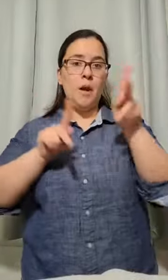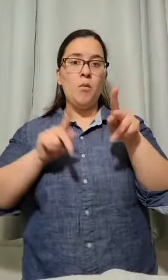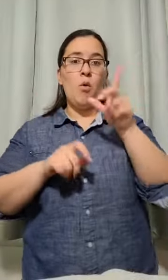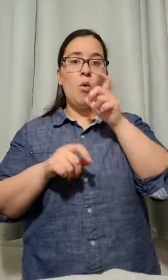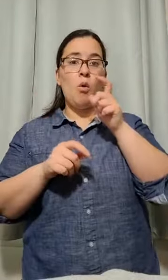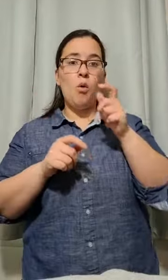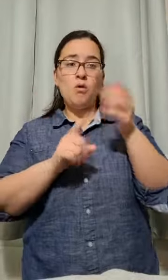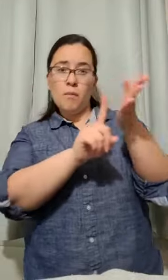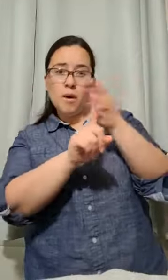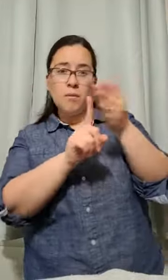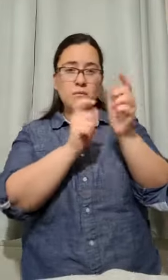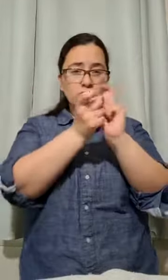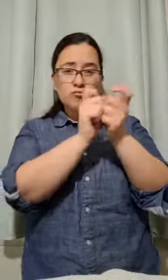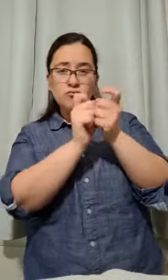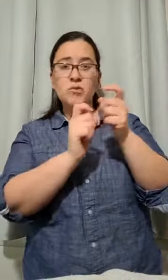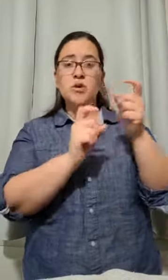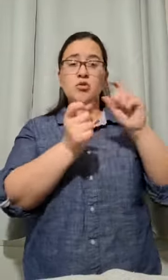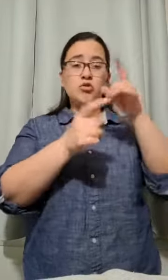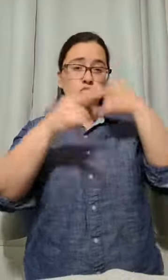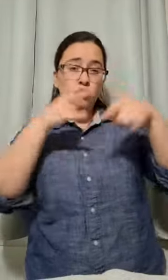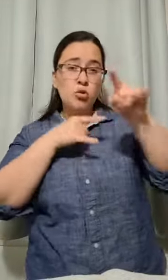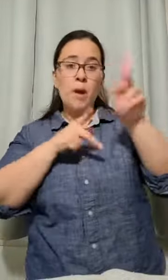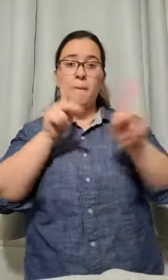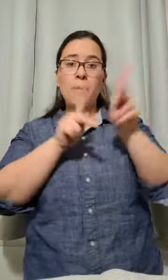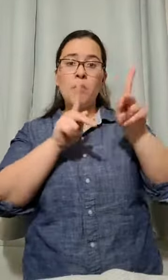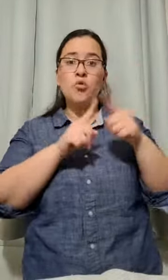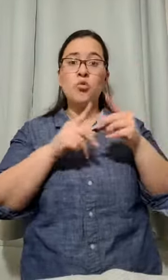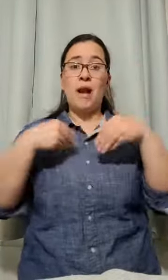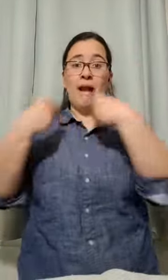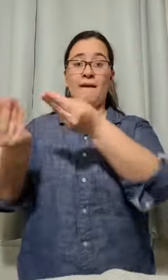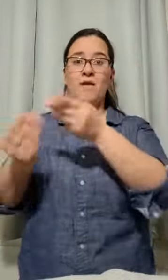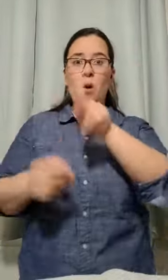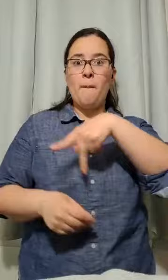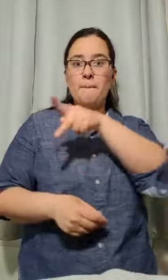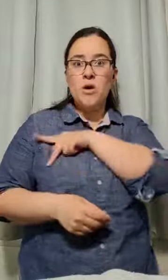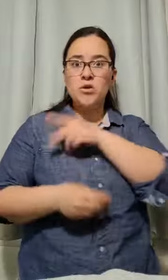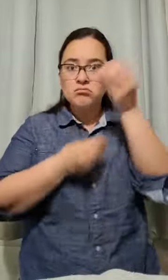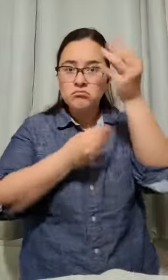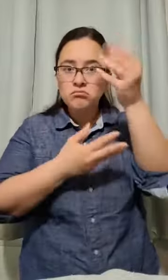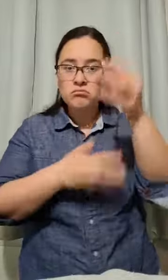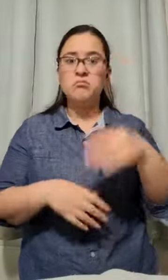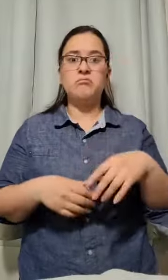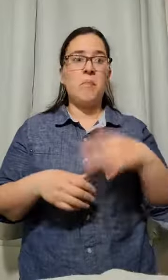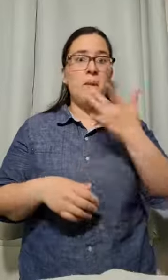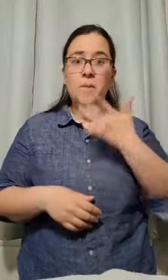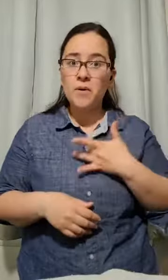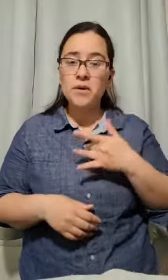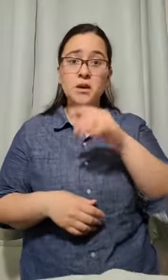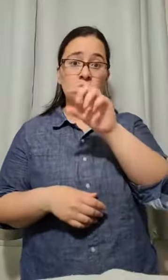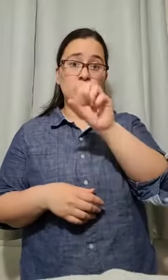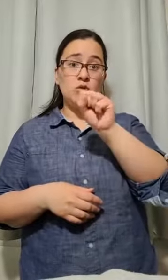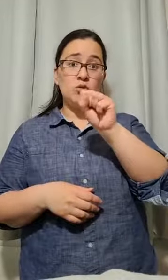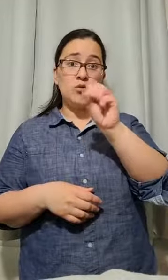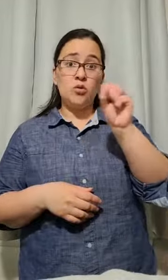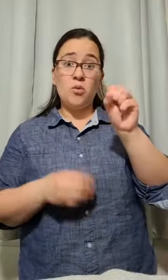gun. I just didn't know what to think, you know, and you could smell the cauldron in the air, which I've never experienced that